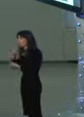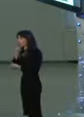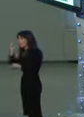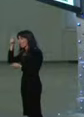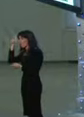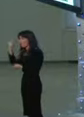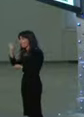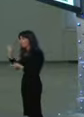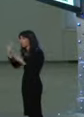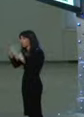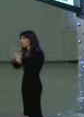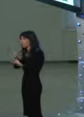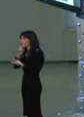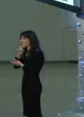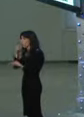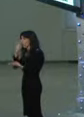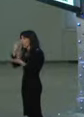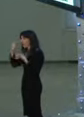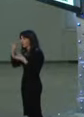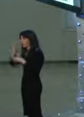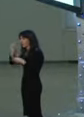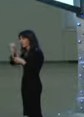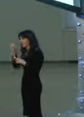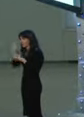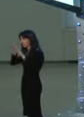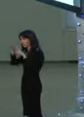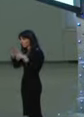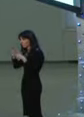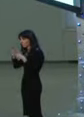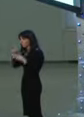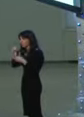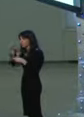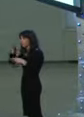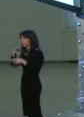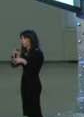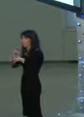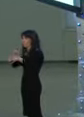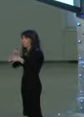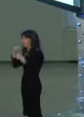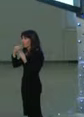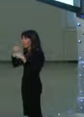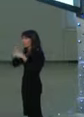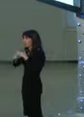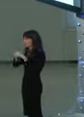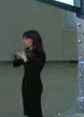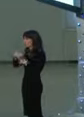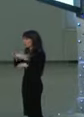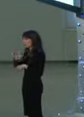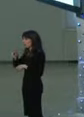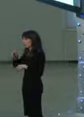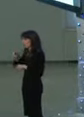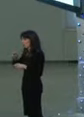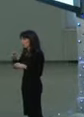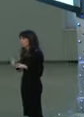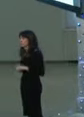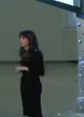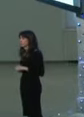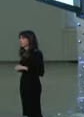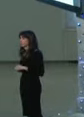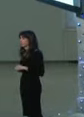that were actually playing with this area. And for him, he went to the extent, and this is a picture from